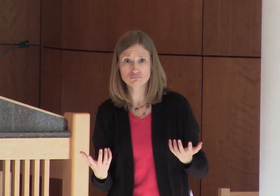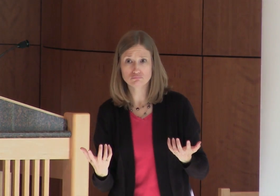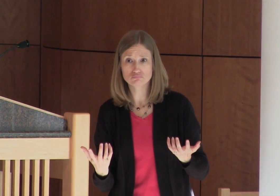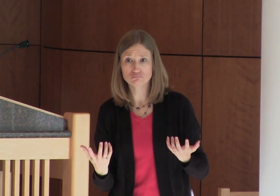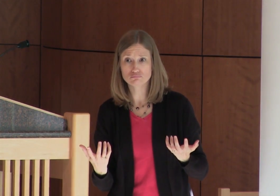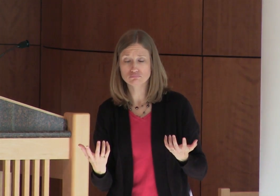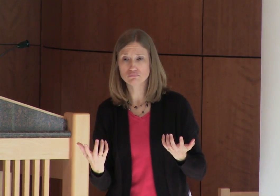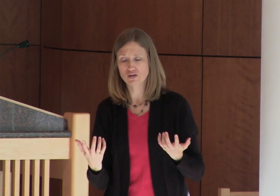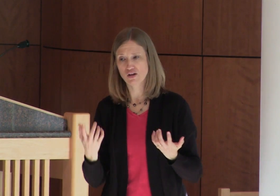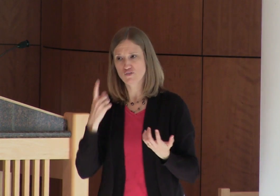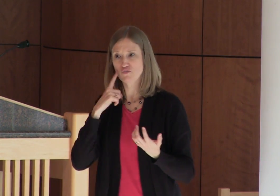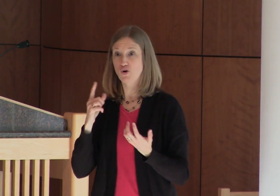Jamel and Peace Lutheran.